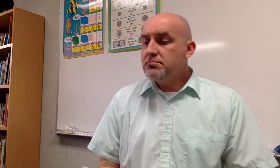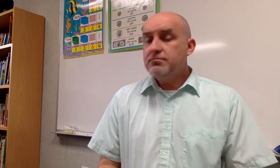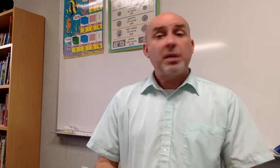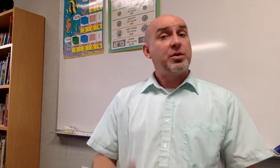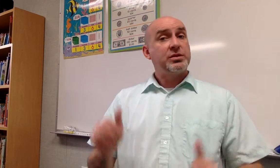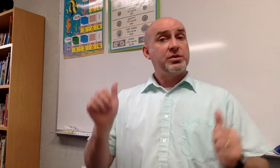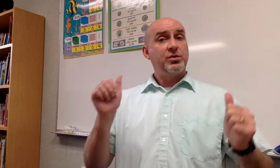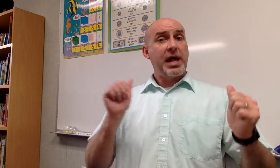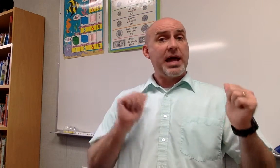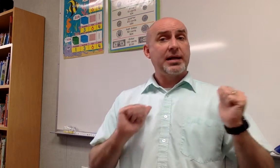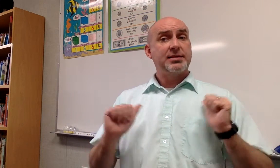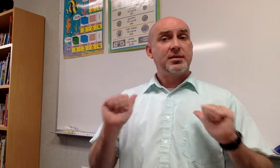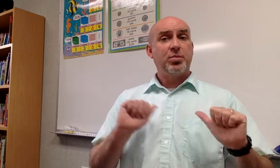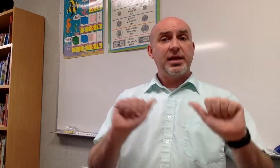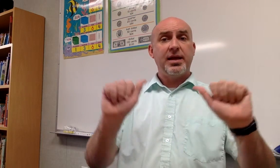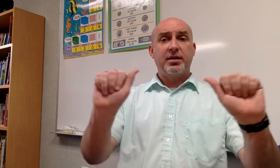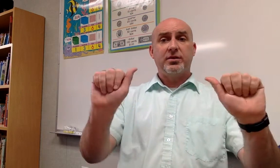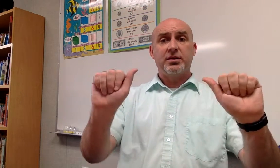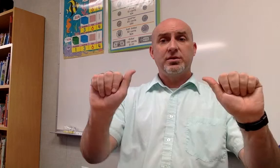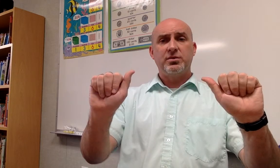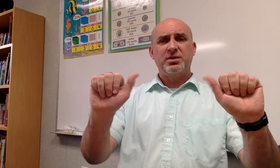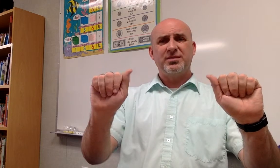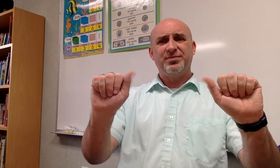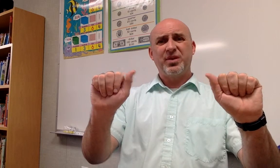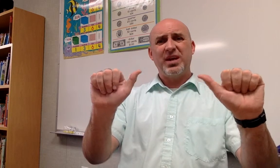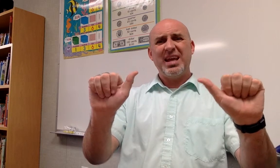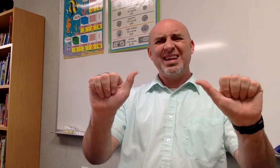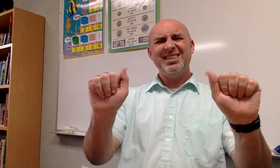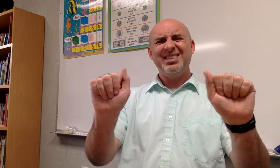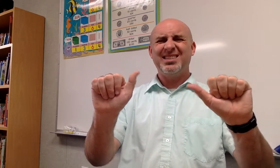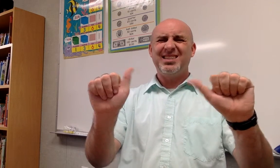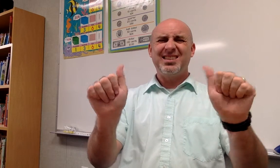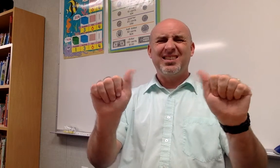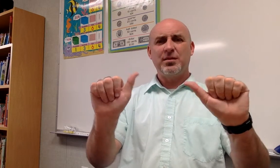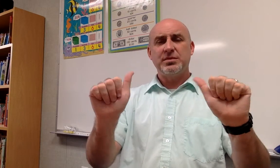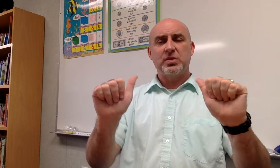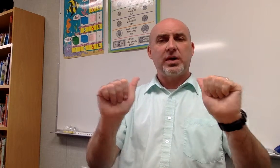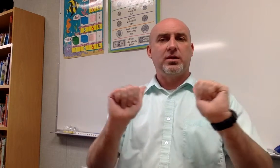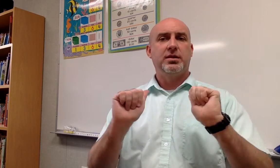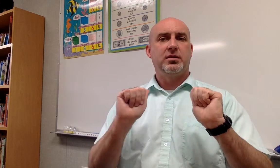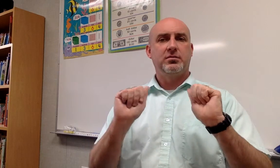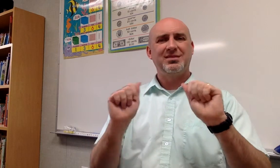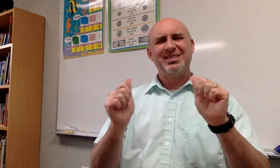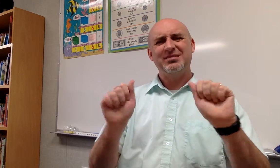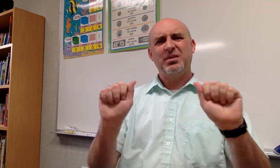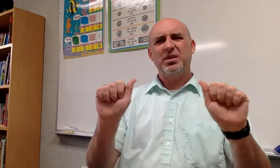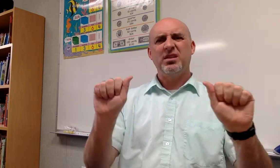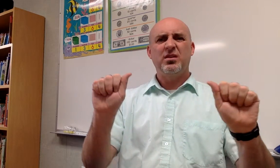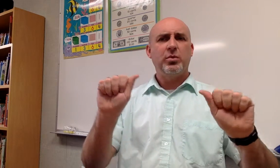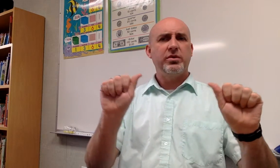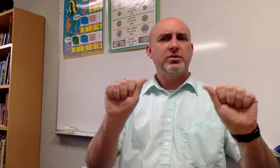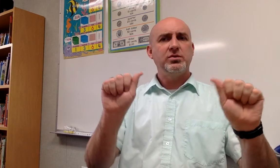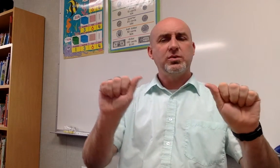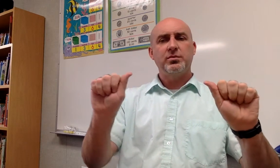A person who acts in a play, you're going to use their A's and the thumbs are out maybe a little more than usual,